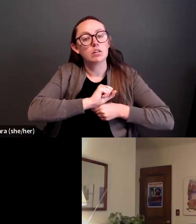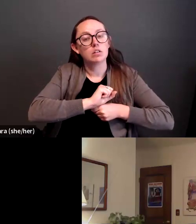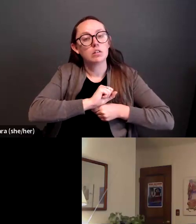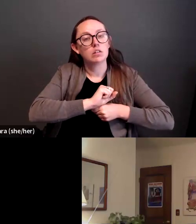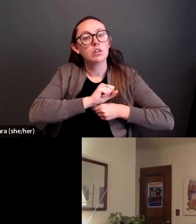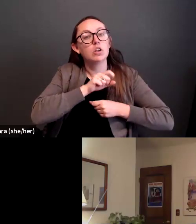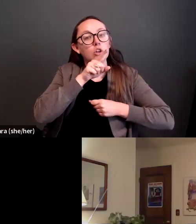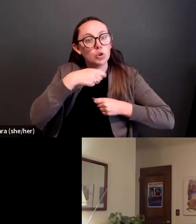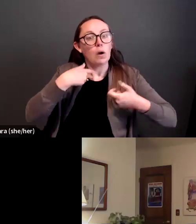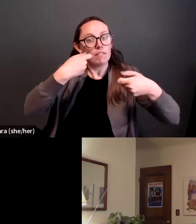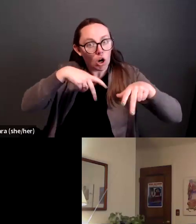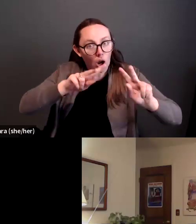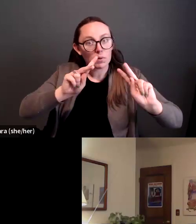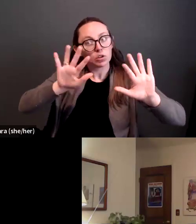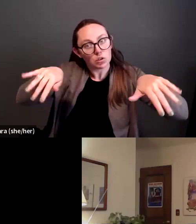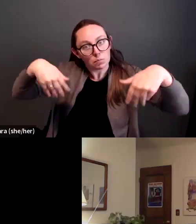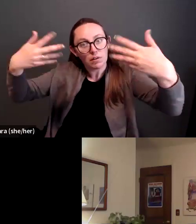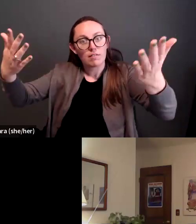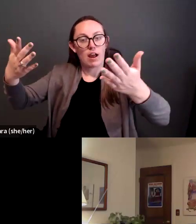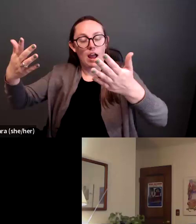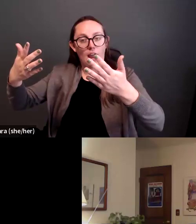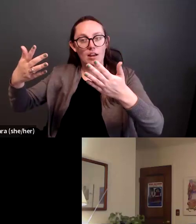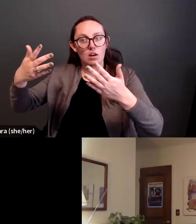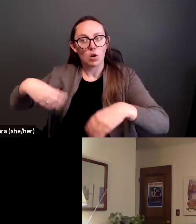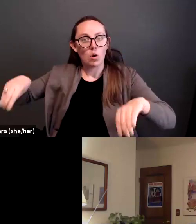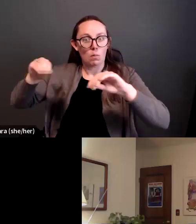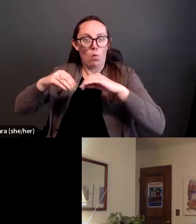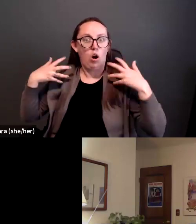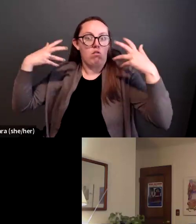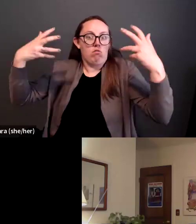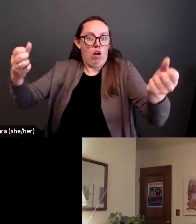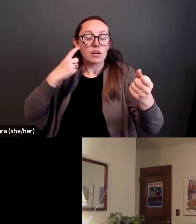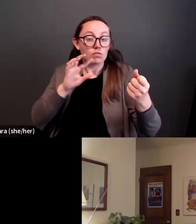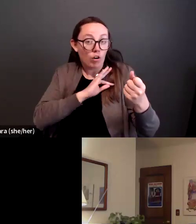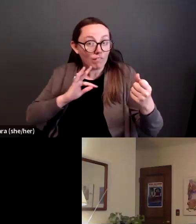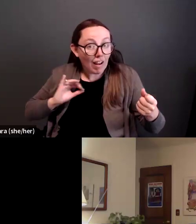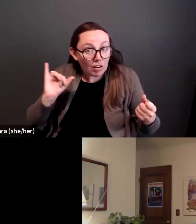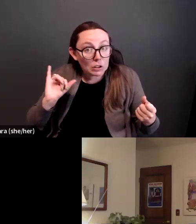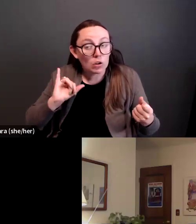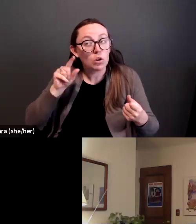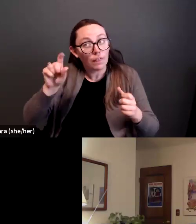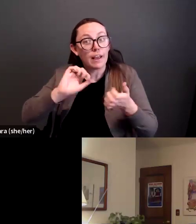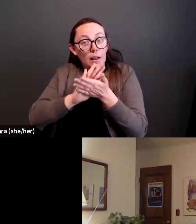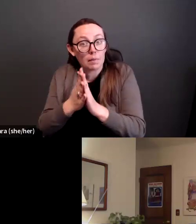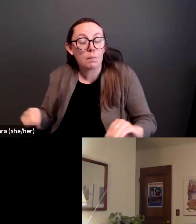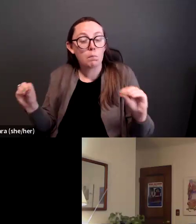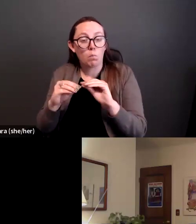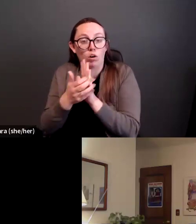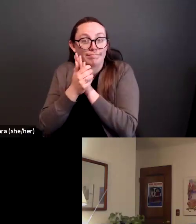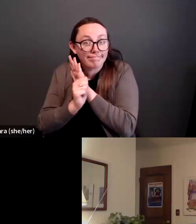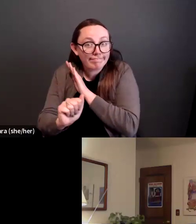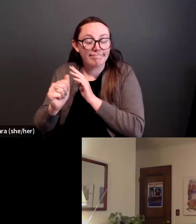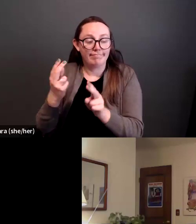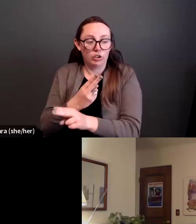greater confidence working with these tools, or ideas for how they might use the tools for